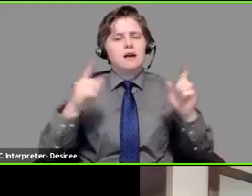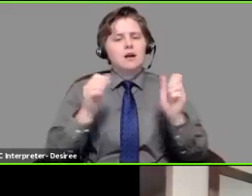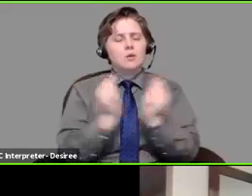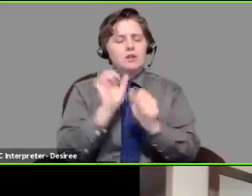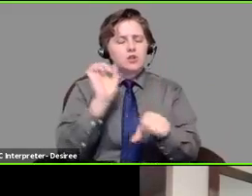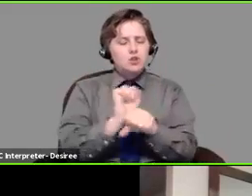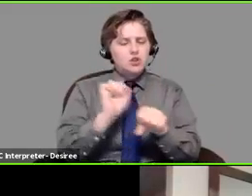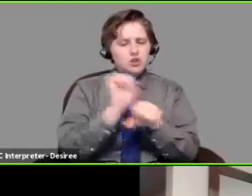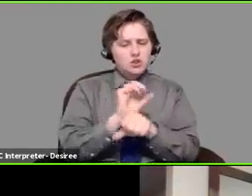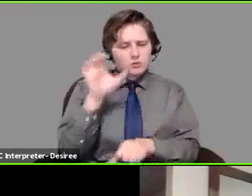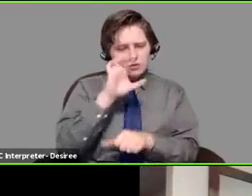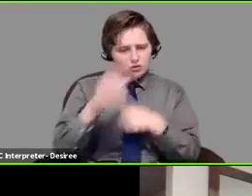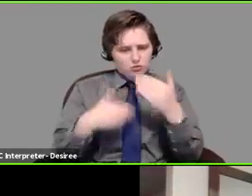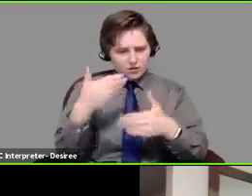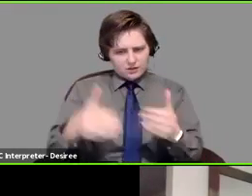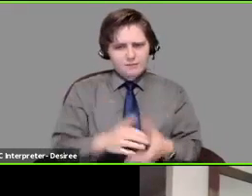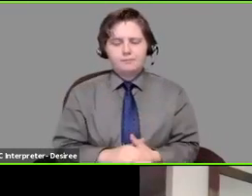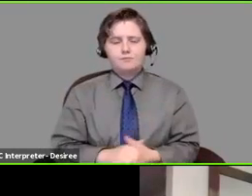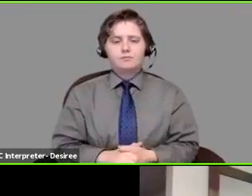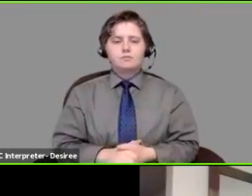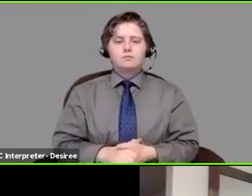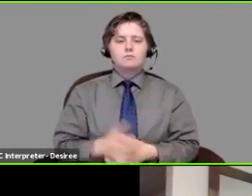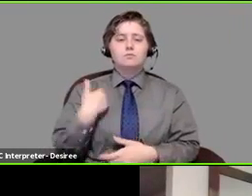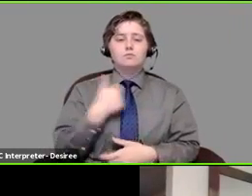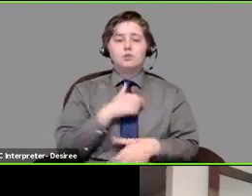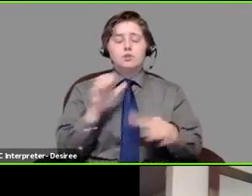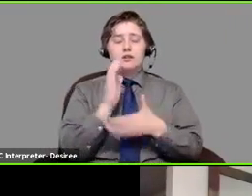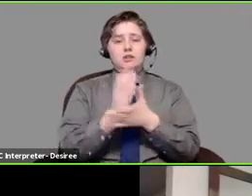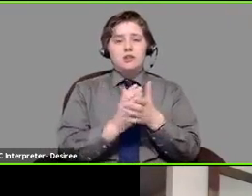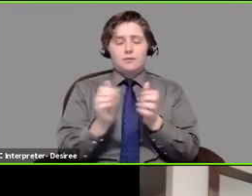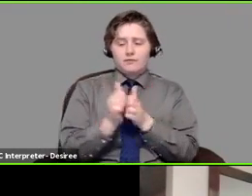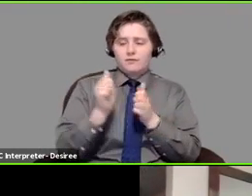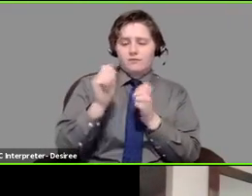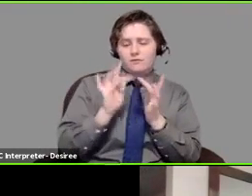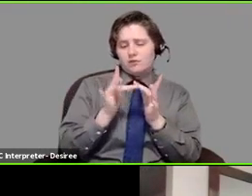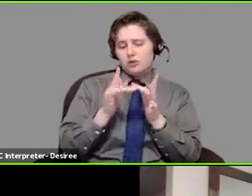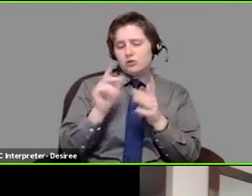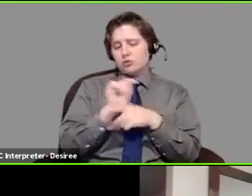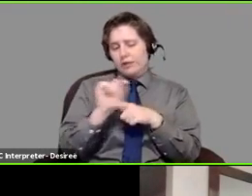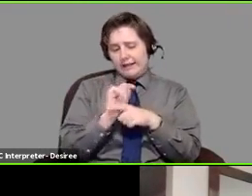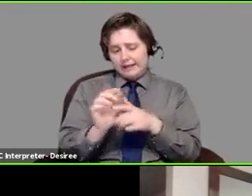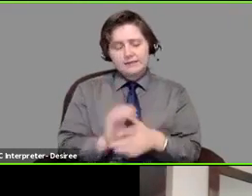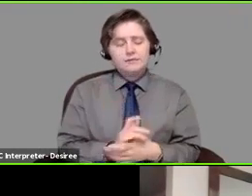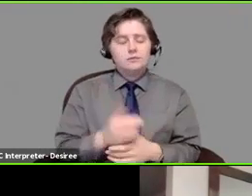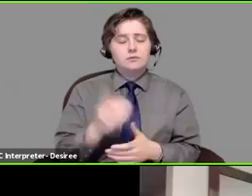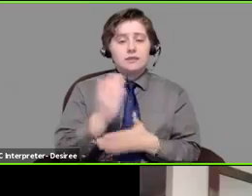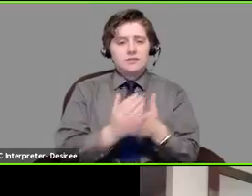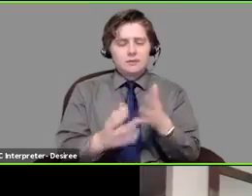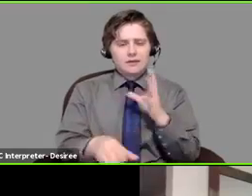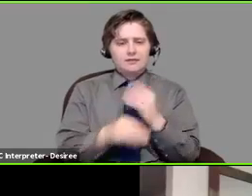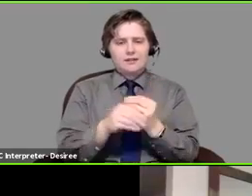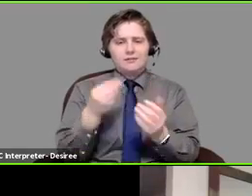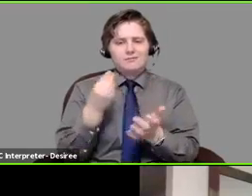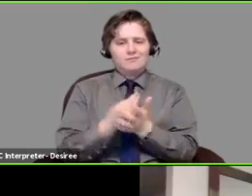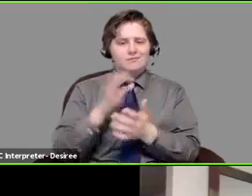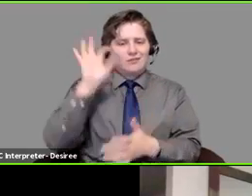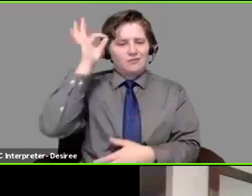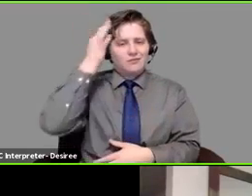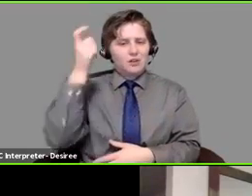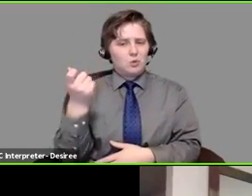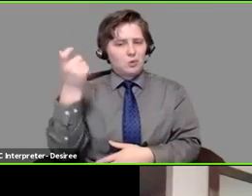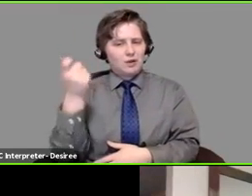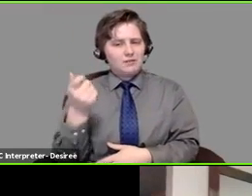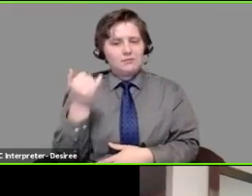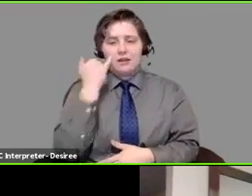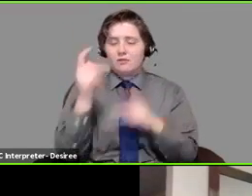search process. We're doing some virtual trainings as well. We have some additional federal grants. So if people